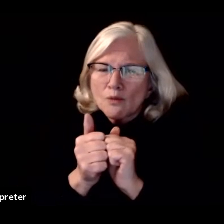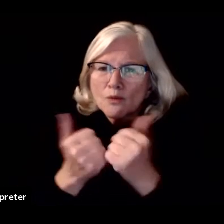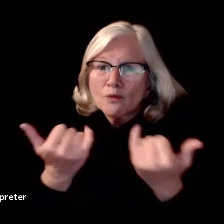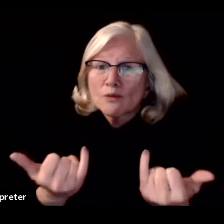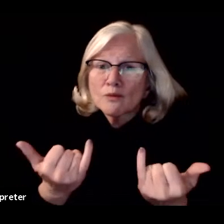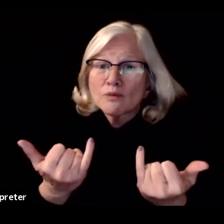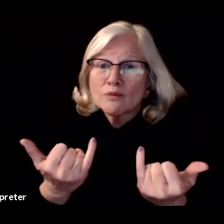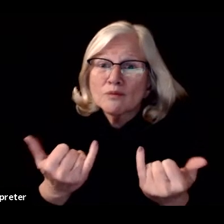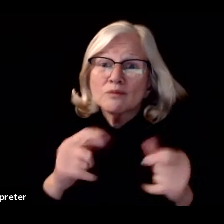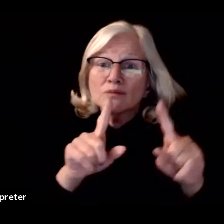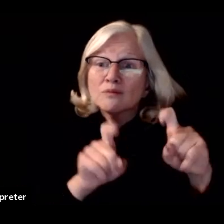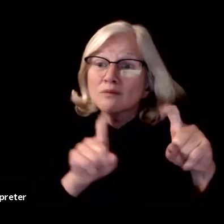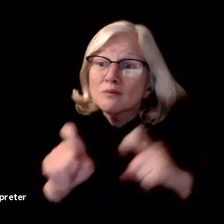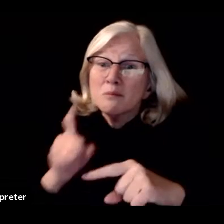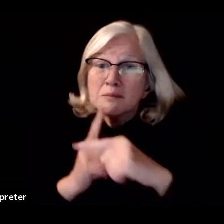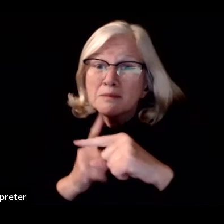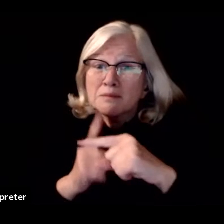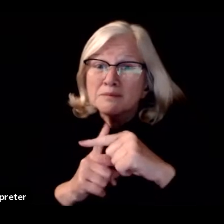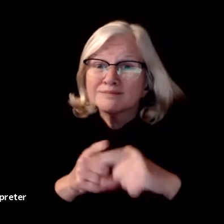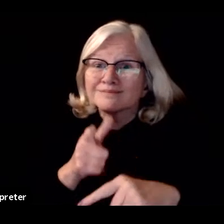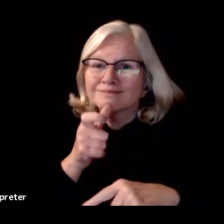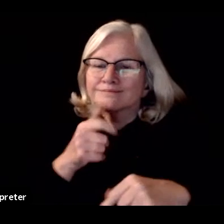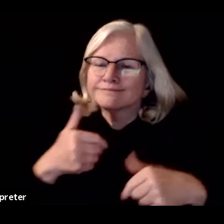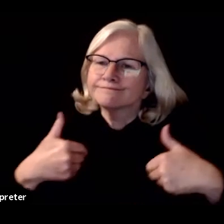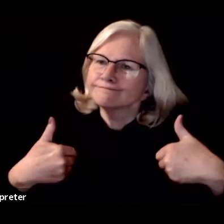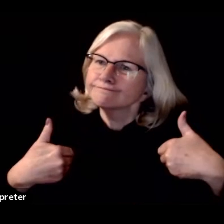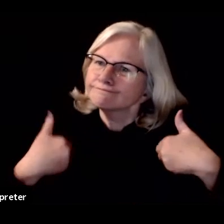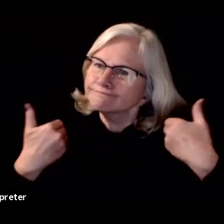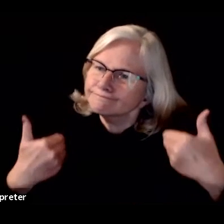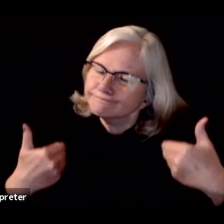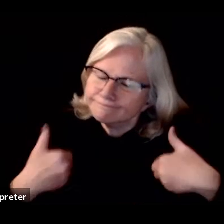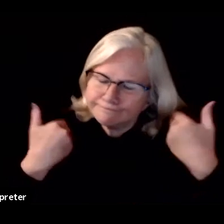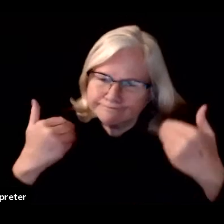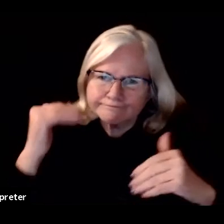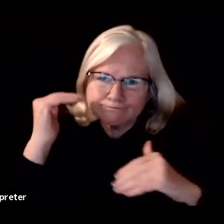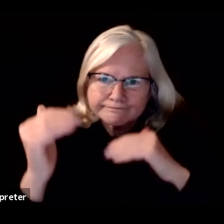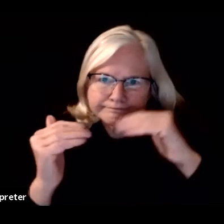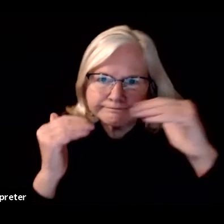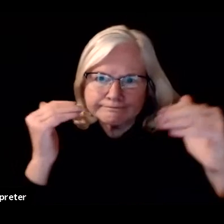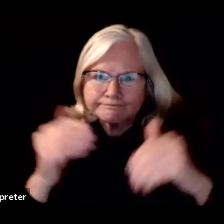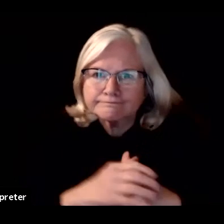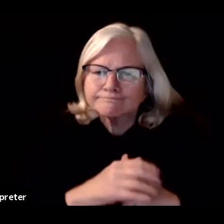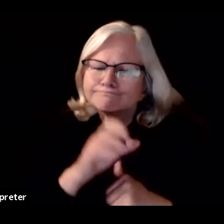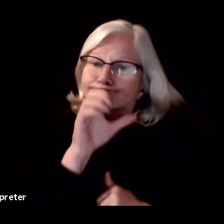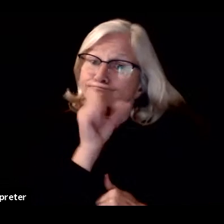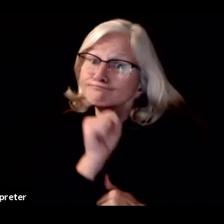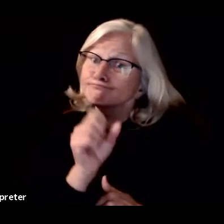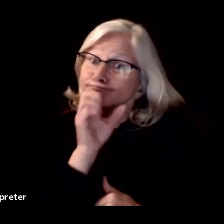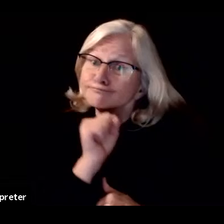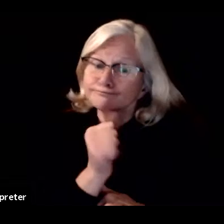adults, people from between the ages of 18 to 35 are